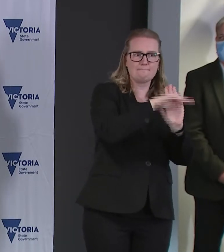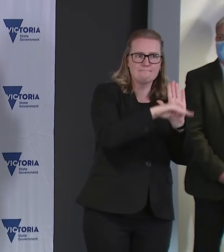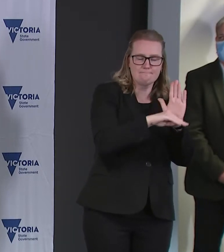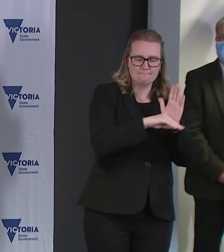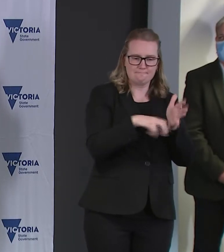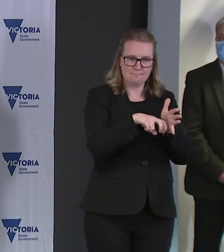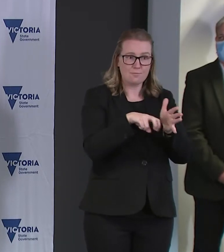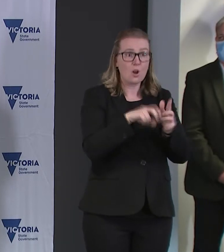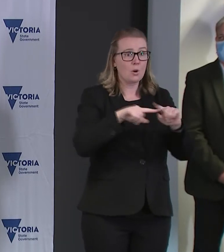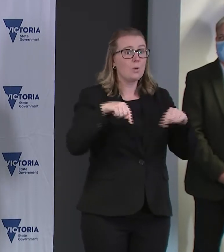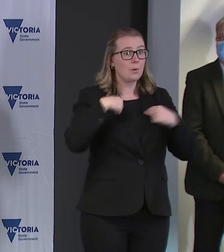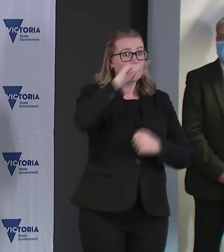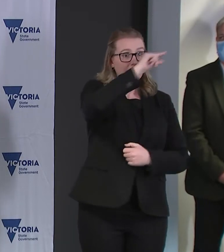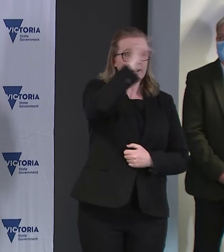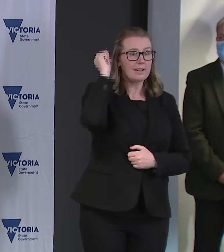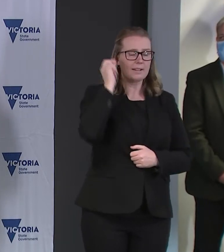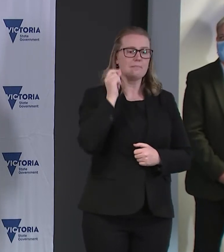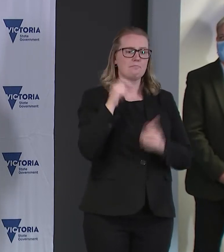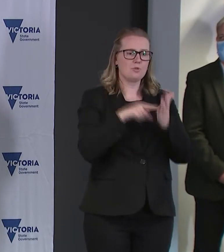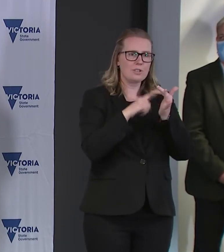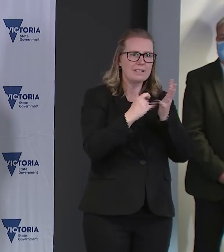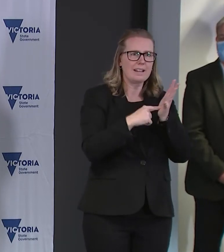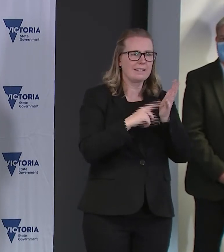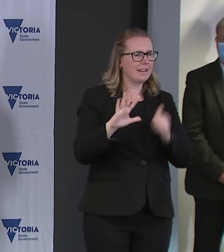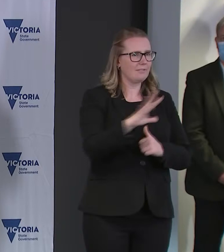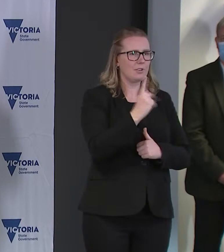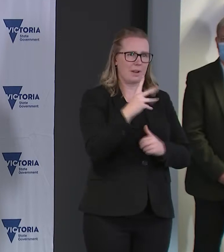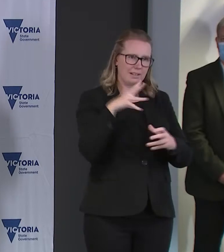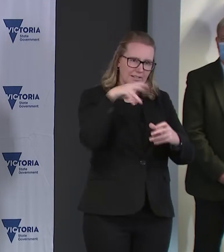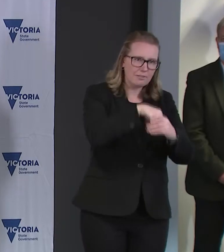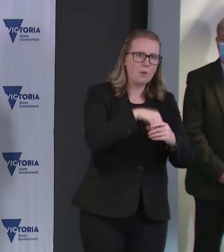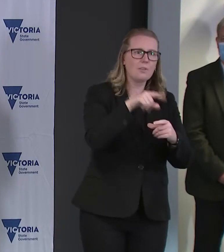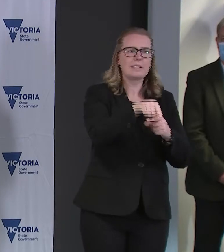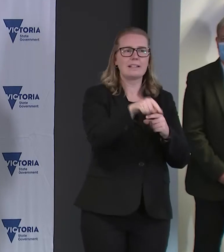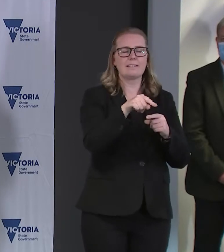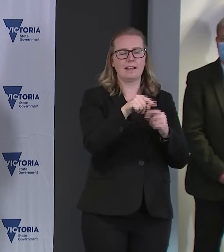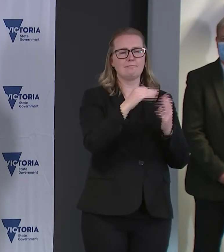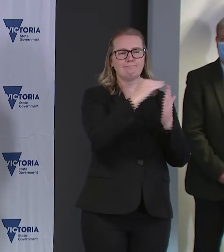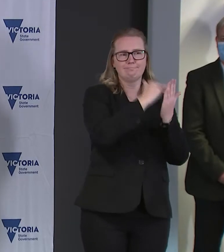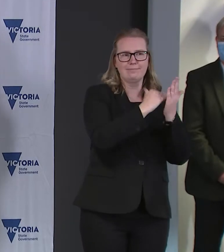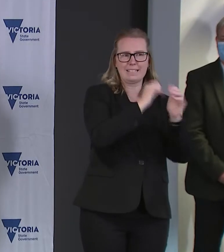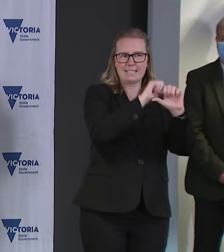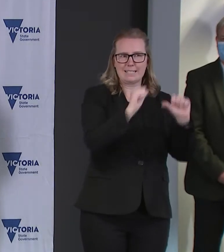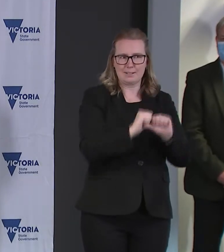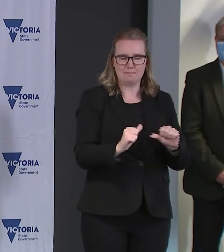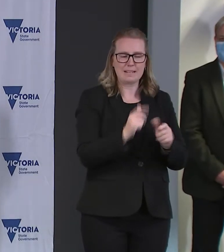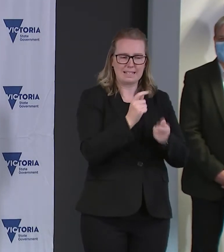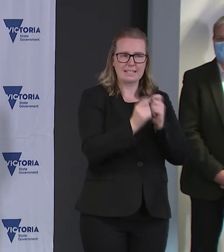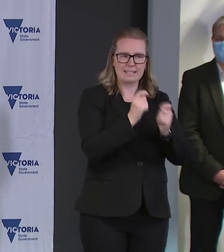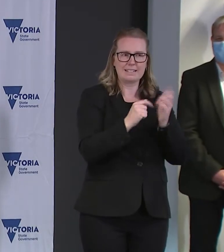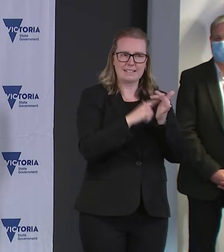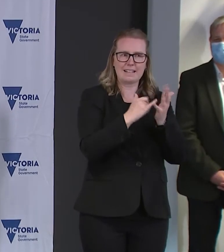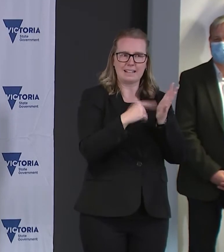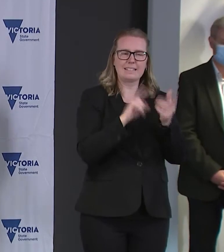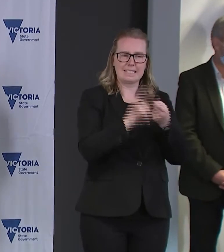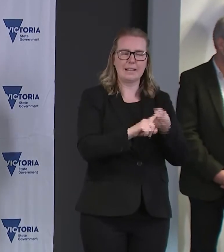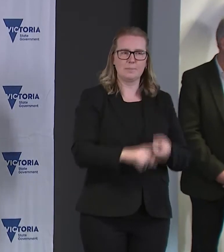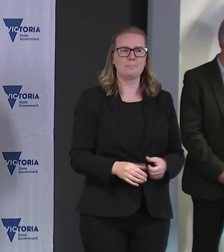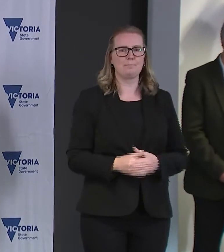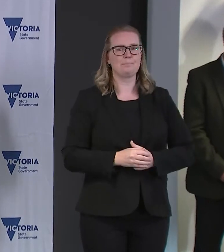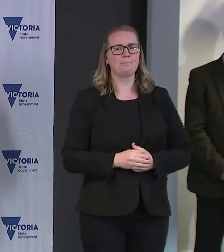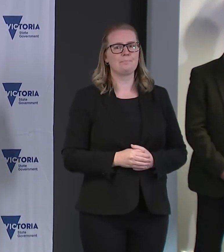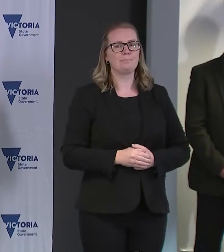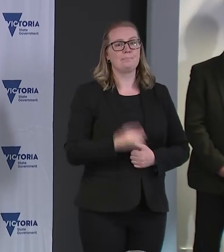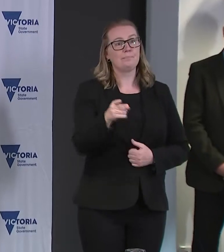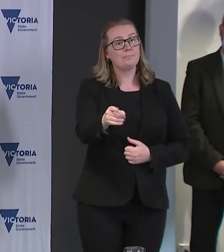we aim to test everybody who comes into that exemptions process. Professor Lewin, can I ask you again, as an area